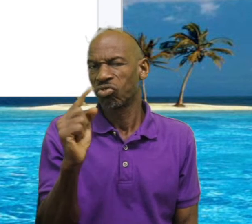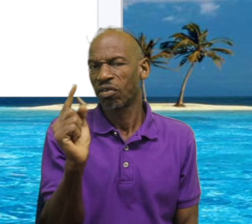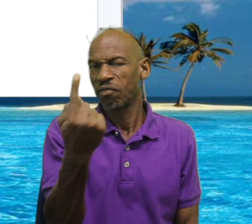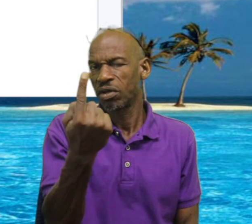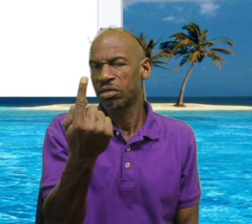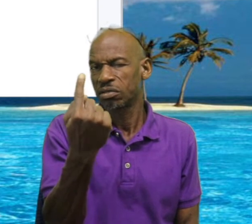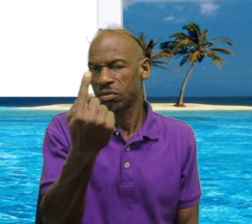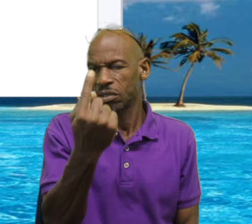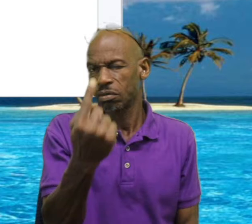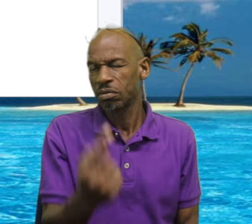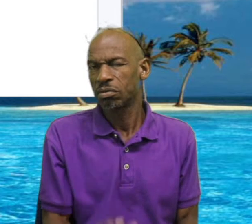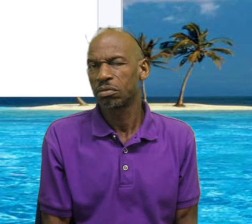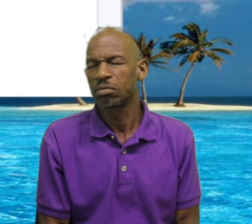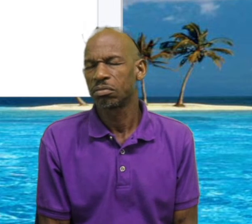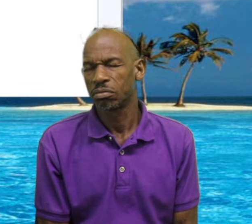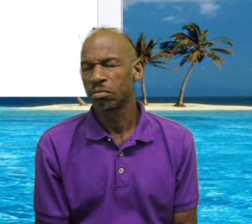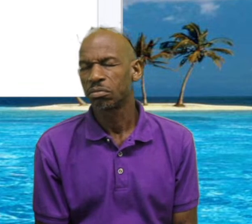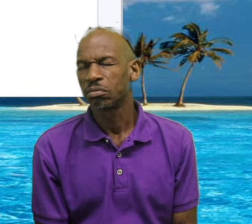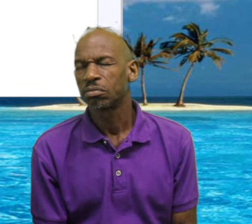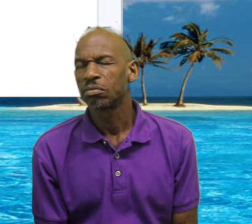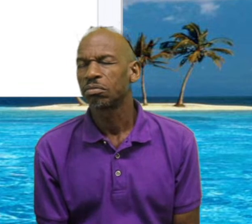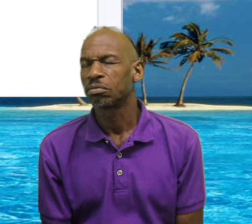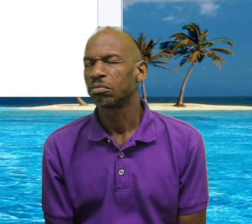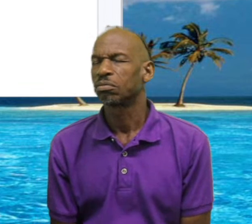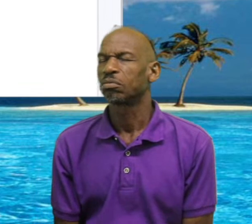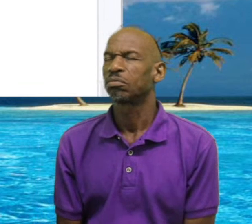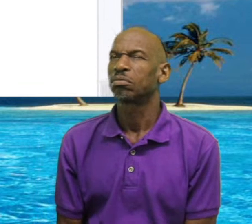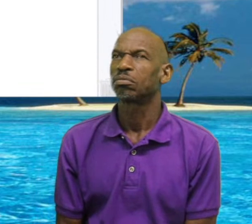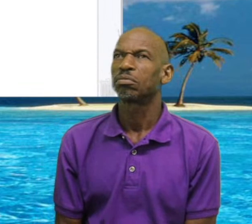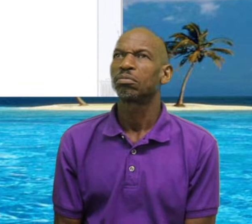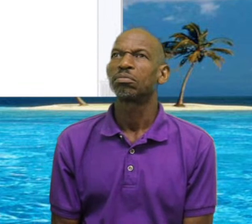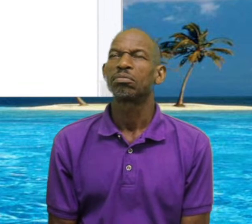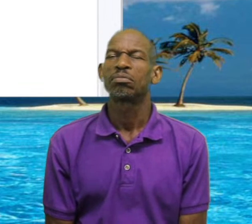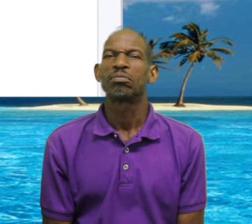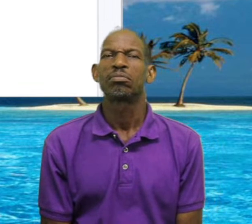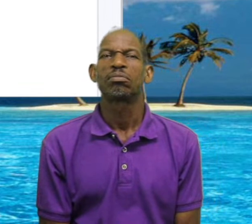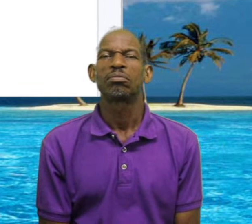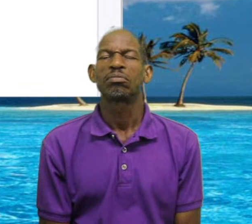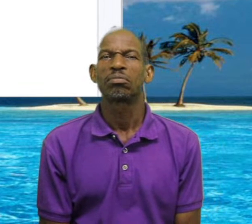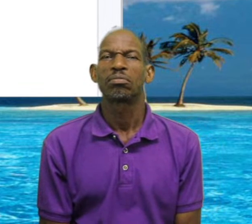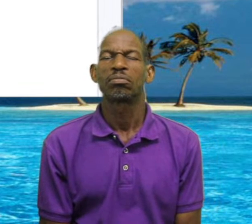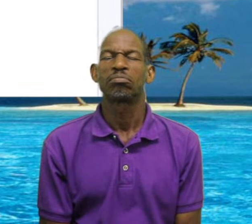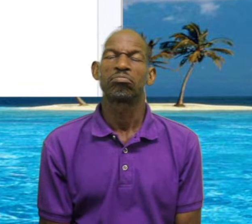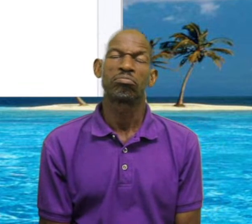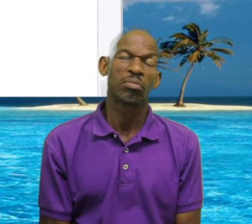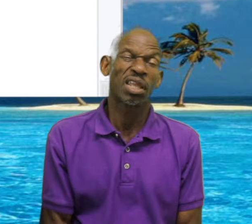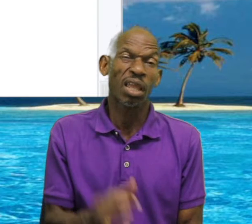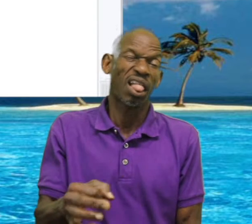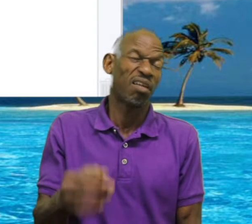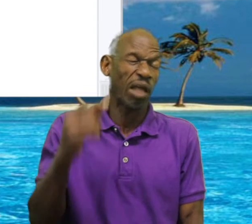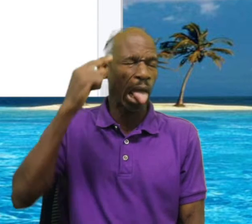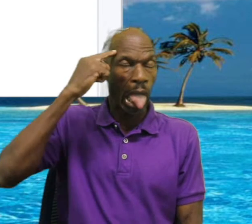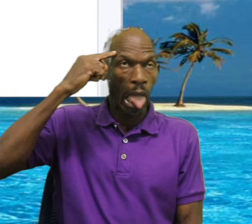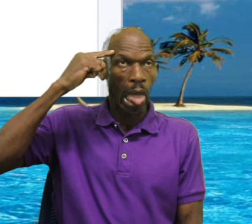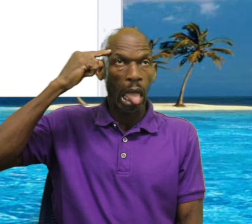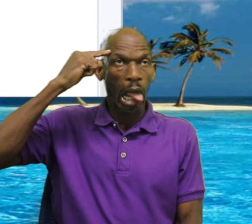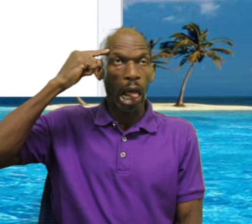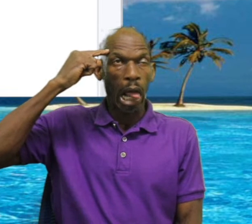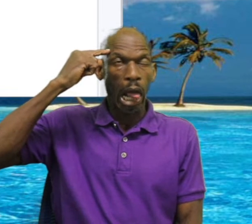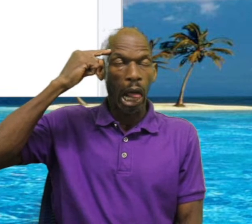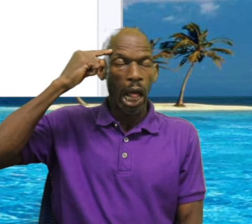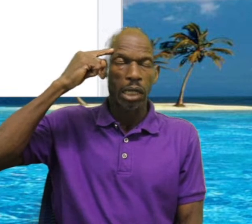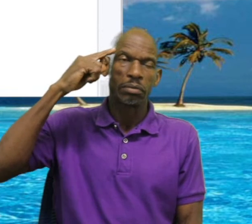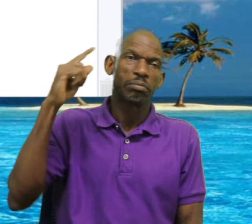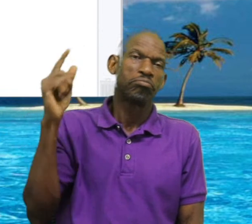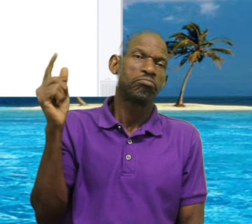find a sentence with 2 nouns in it and bring it for me. All right, you can do that also to help you, and then